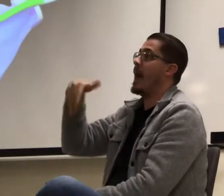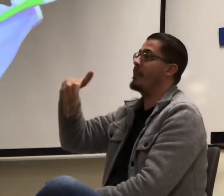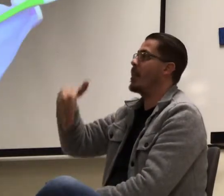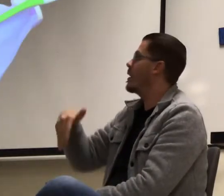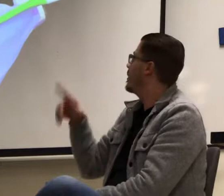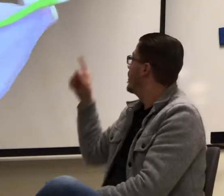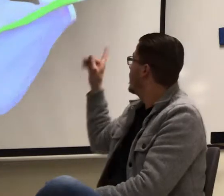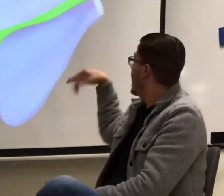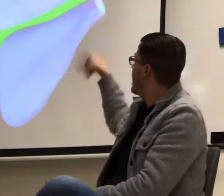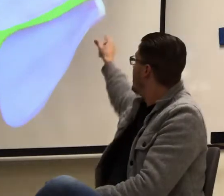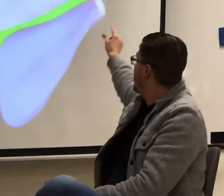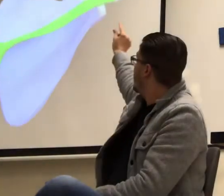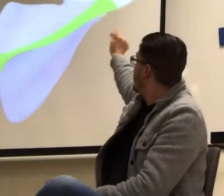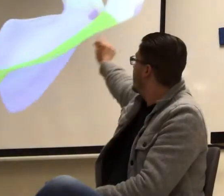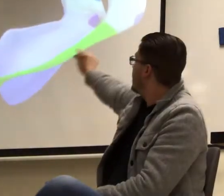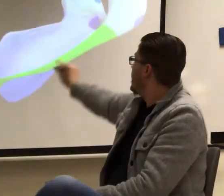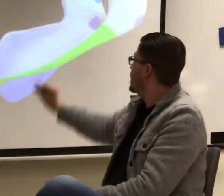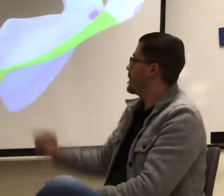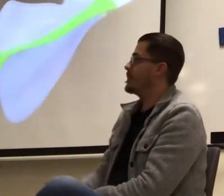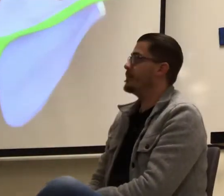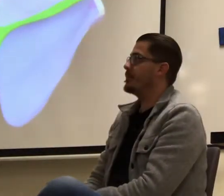There it is, highlighted in green.